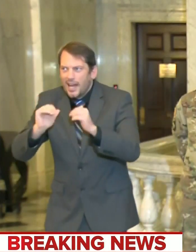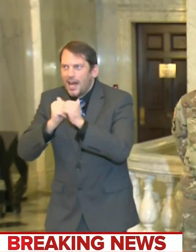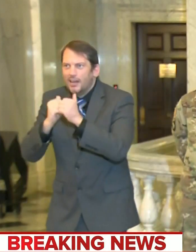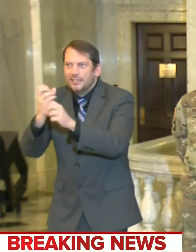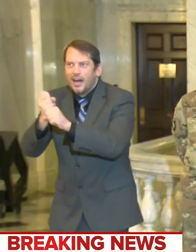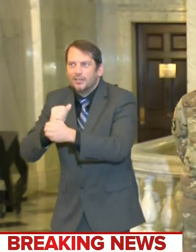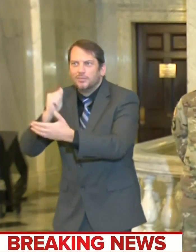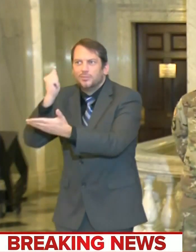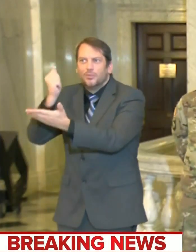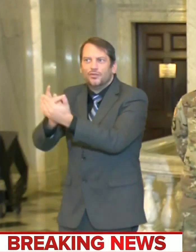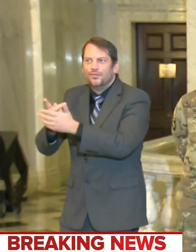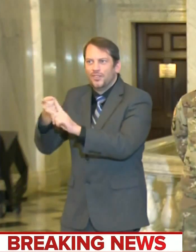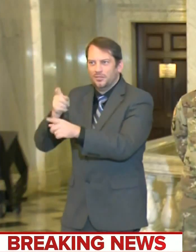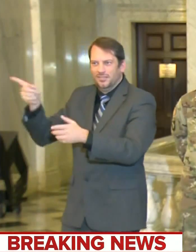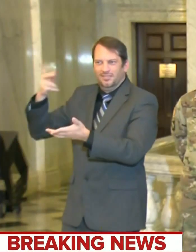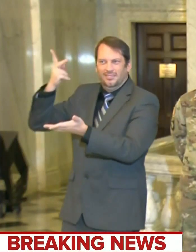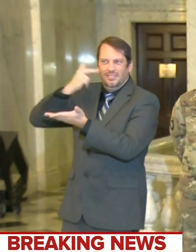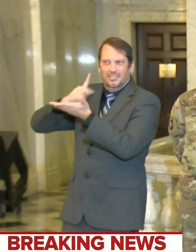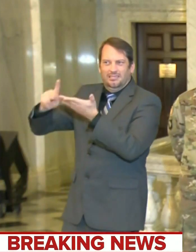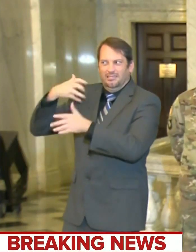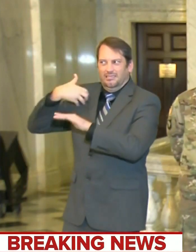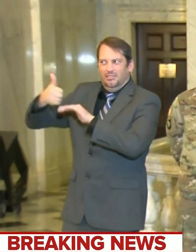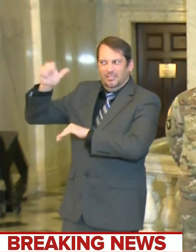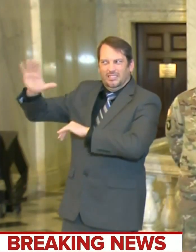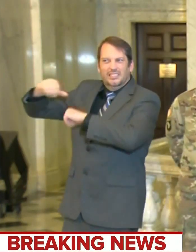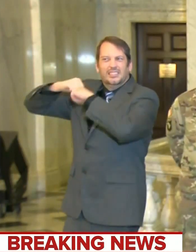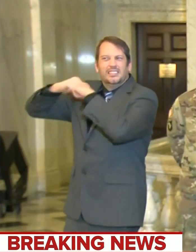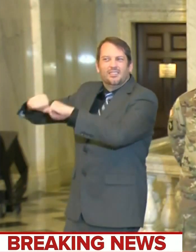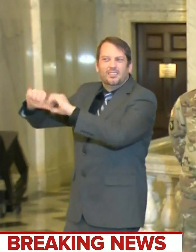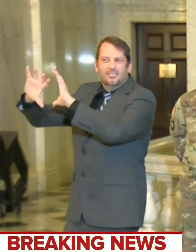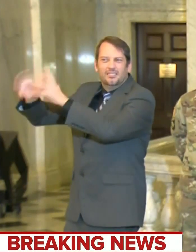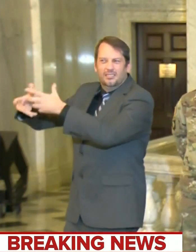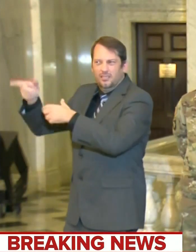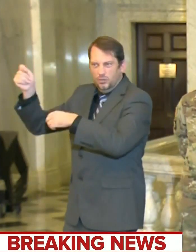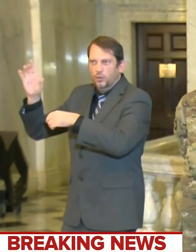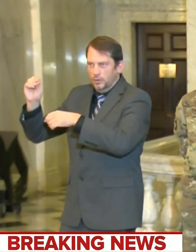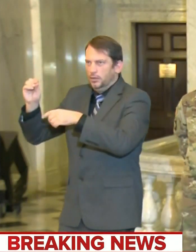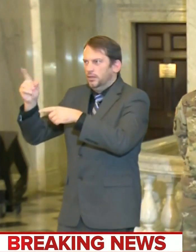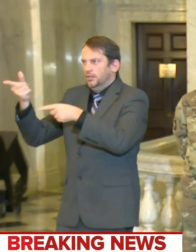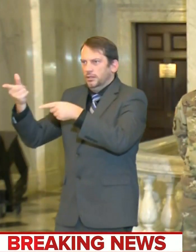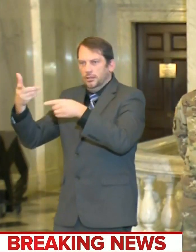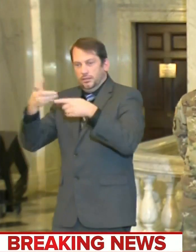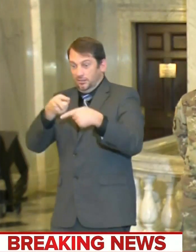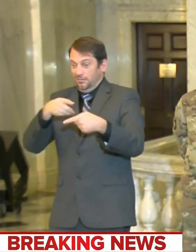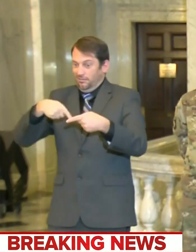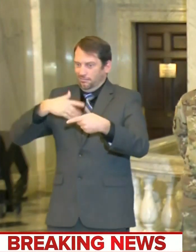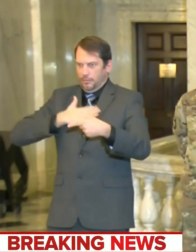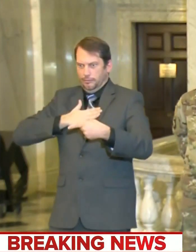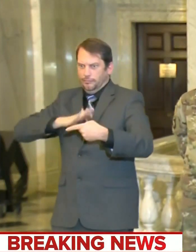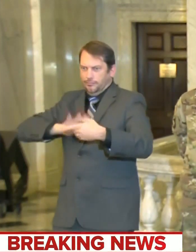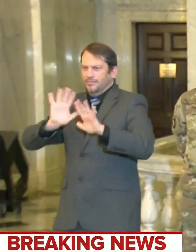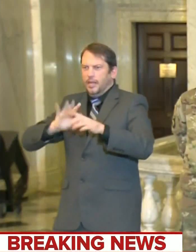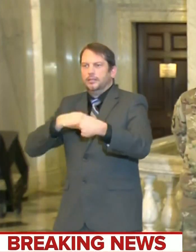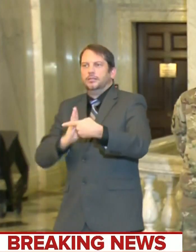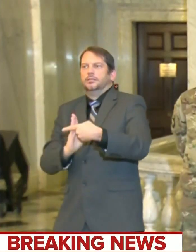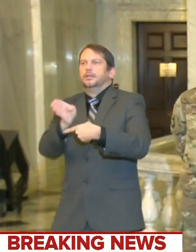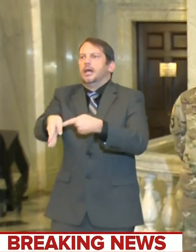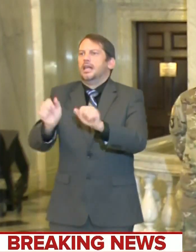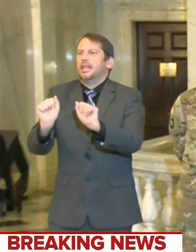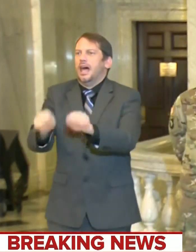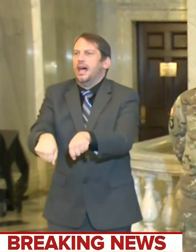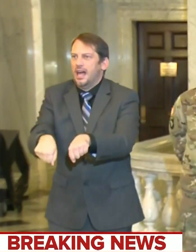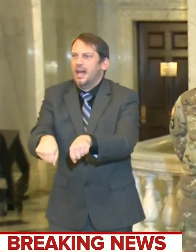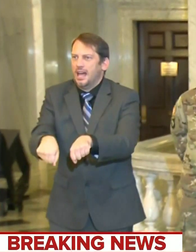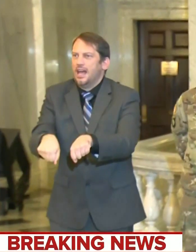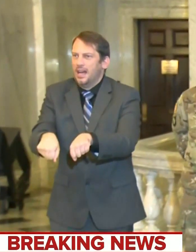Maryland National Guard across the border into the federal city, into the District of Columbia. So we had a little back and